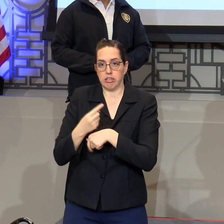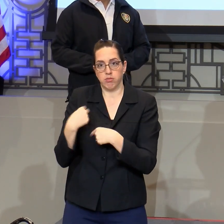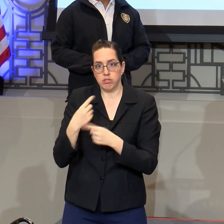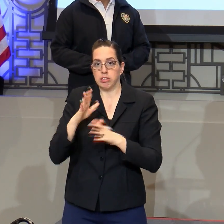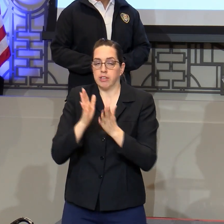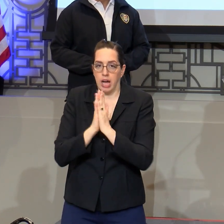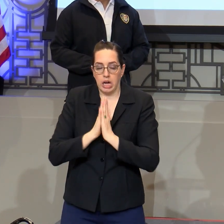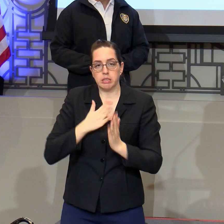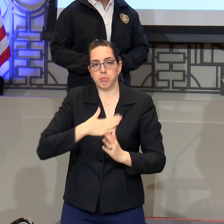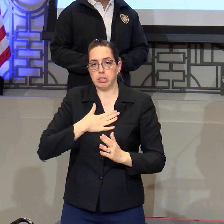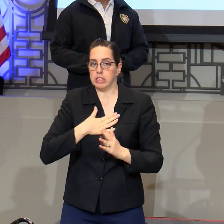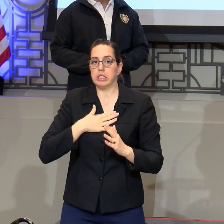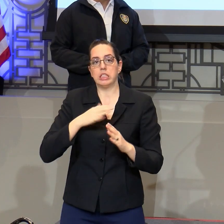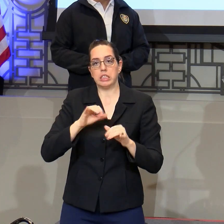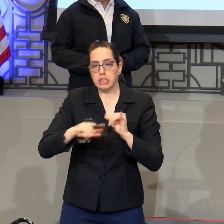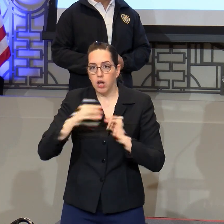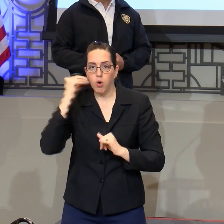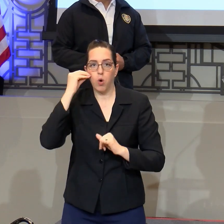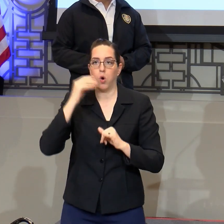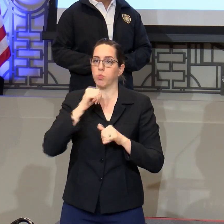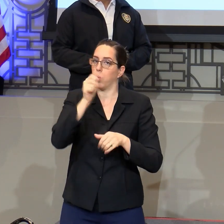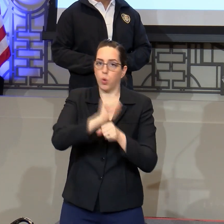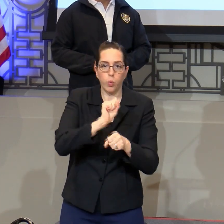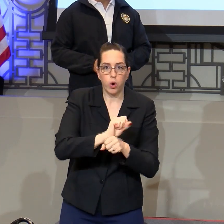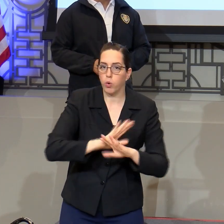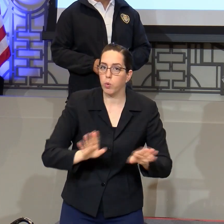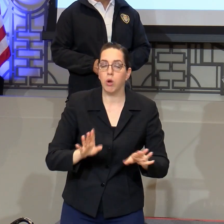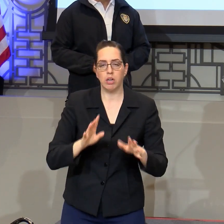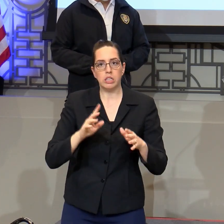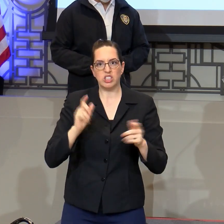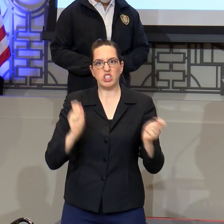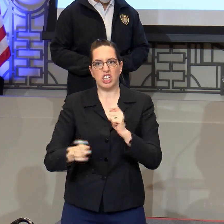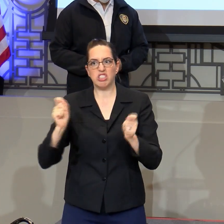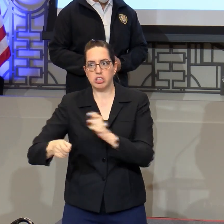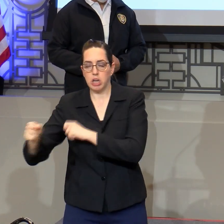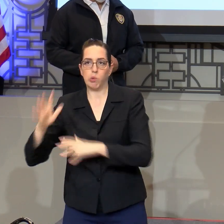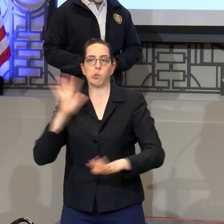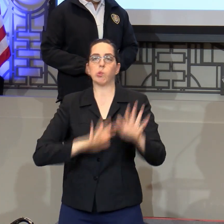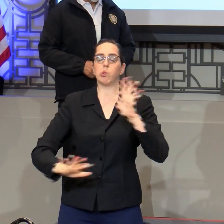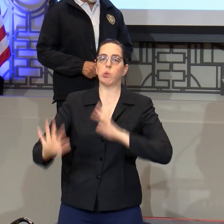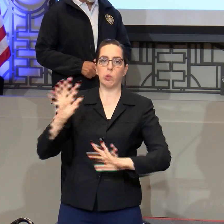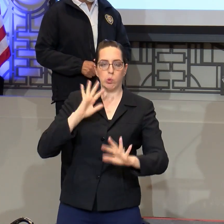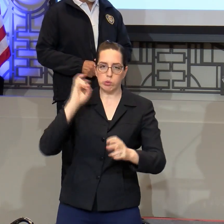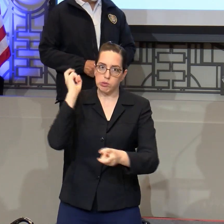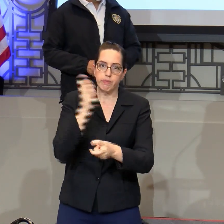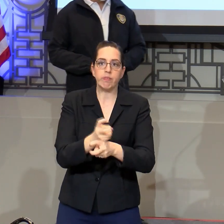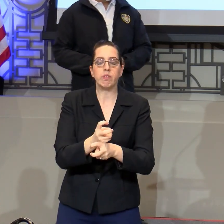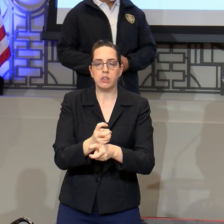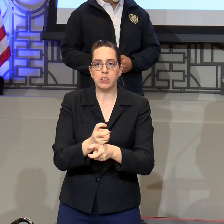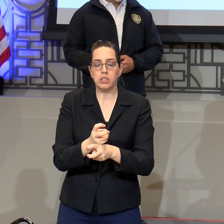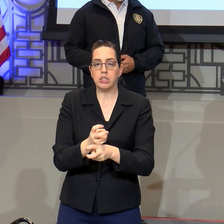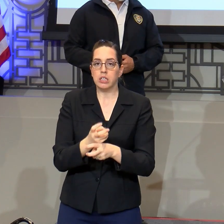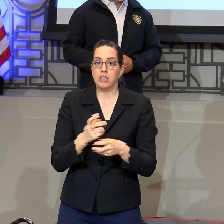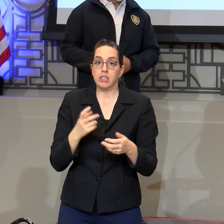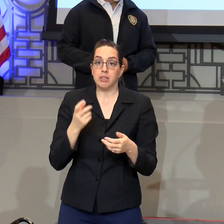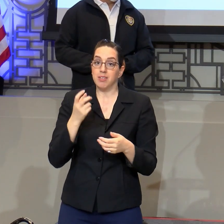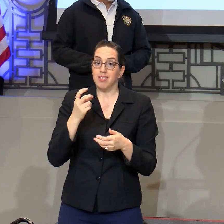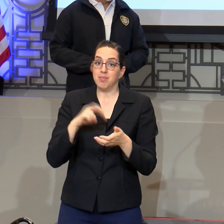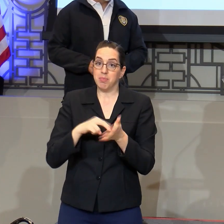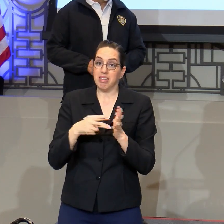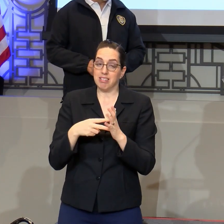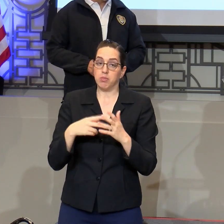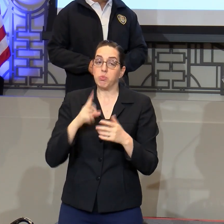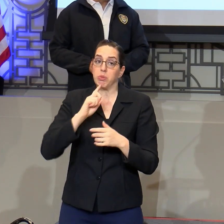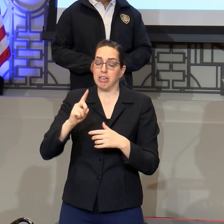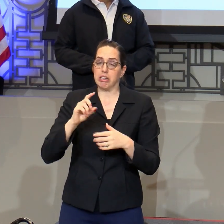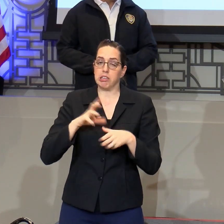Houstonians to make major sacrifices to change their normal behavior. And it has not gone without a great deal of